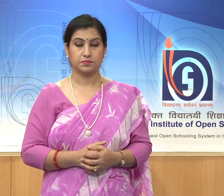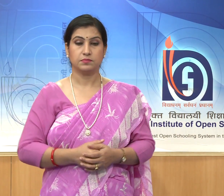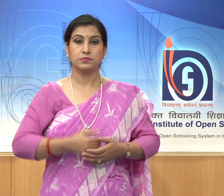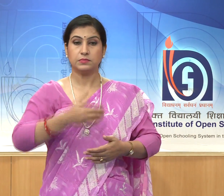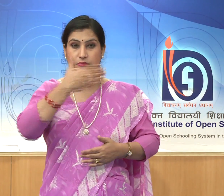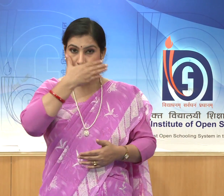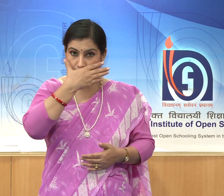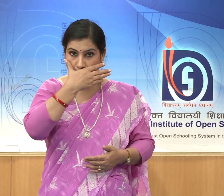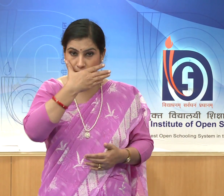Jains